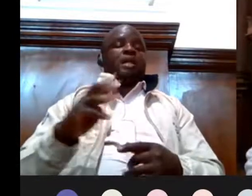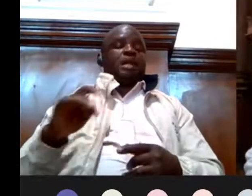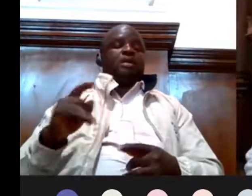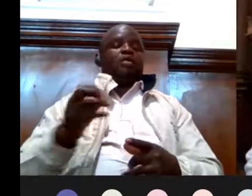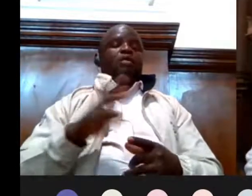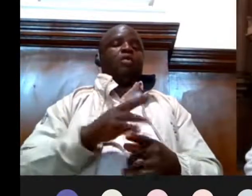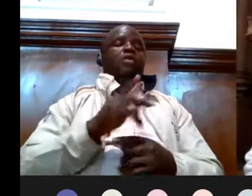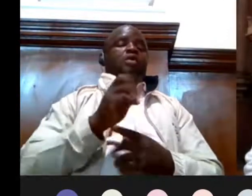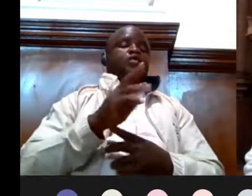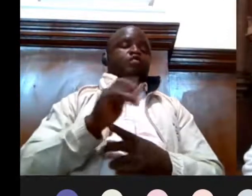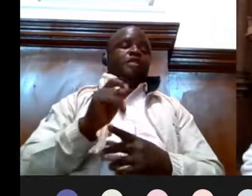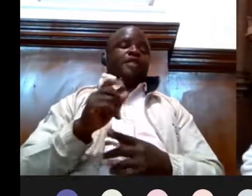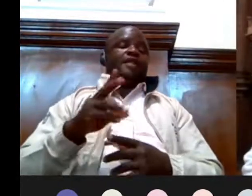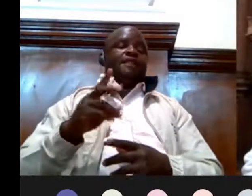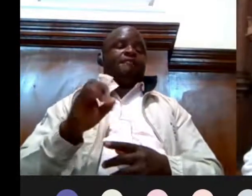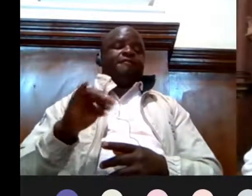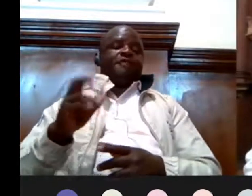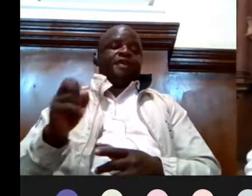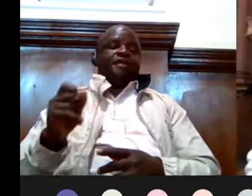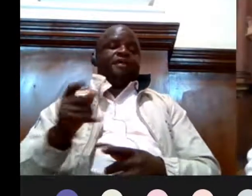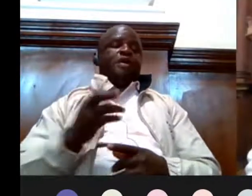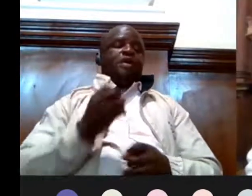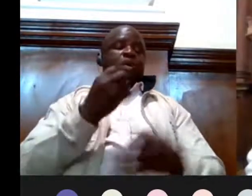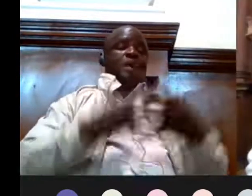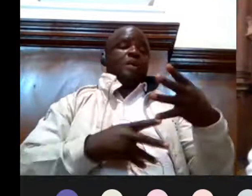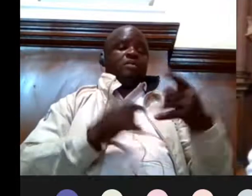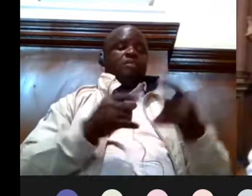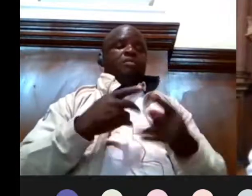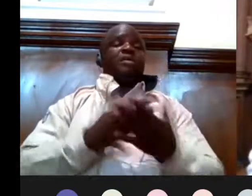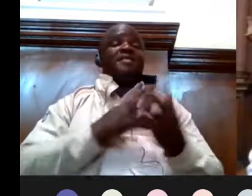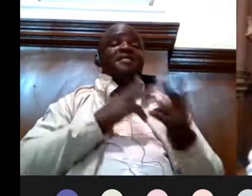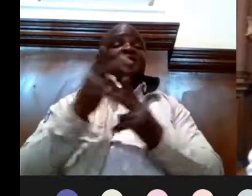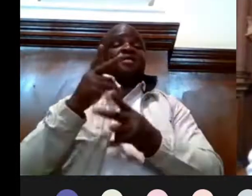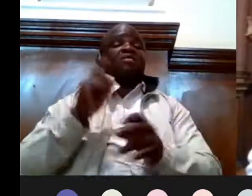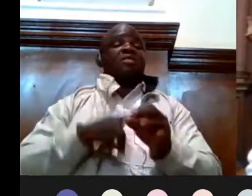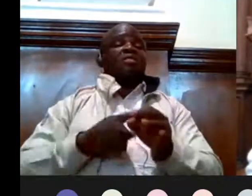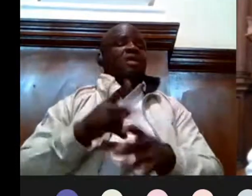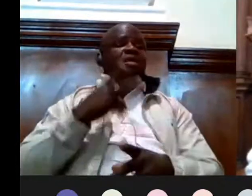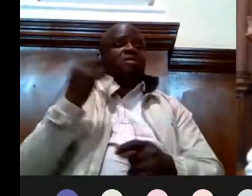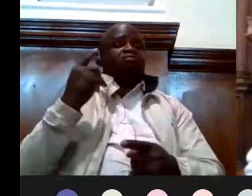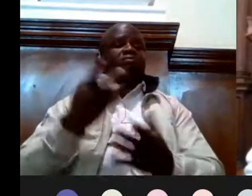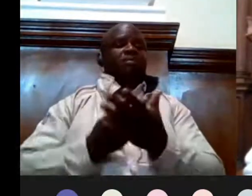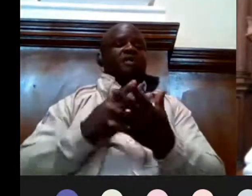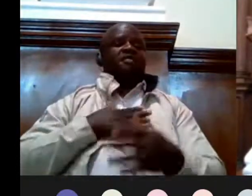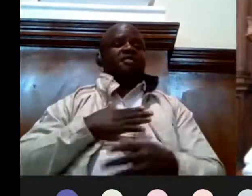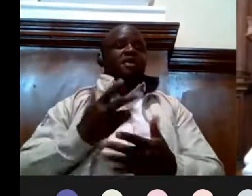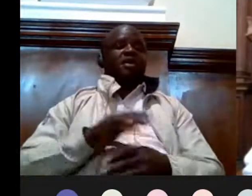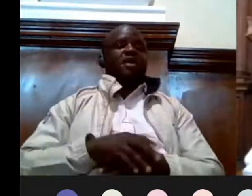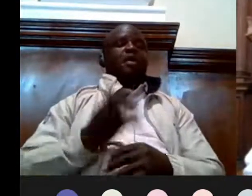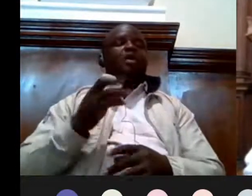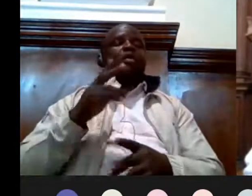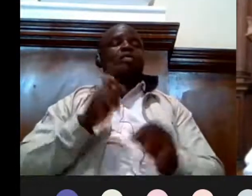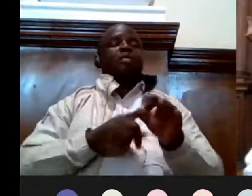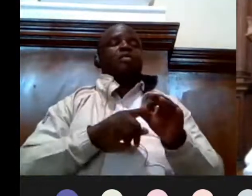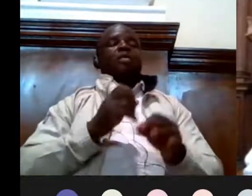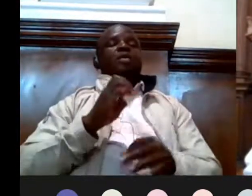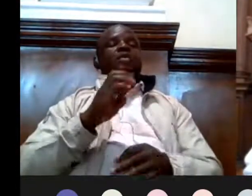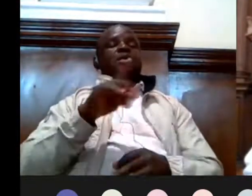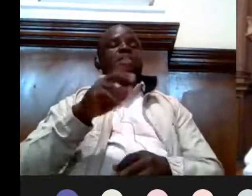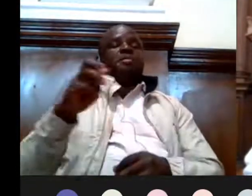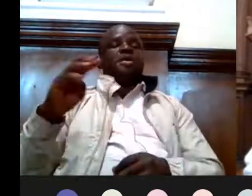First, or Helen Joseph would think if they were to visit Kwakwa, or Zamdela, or Batu location